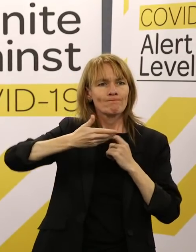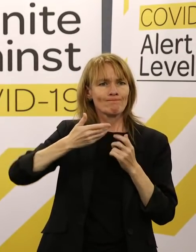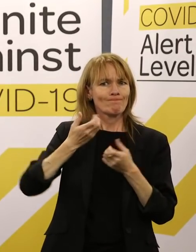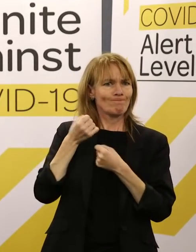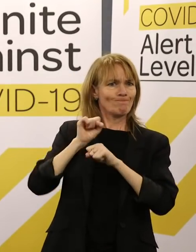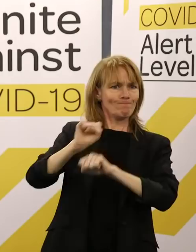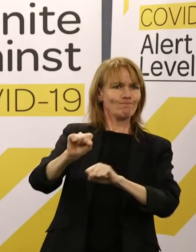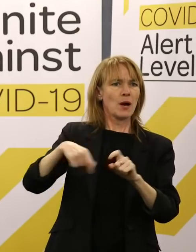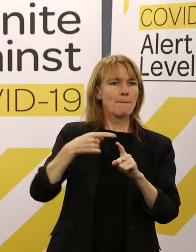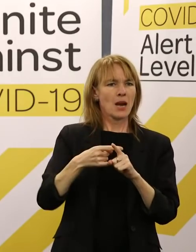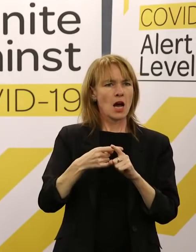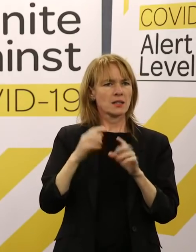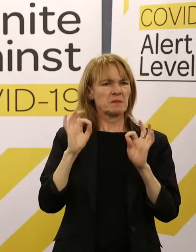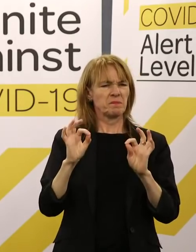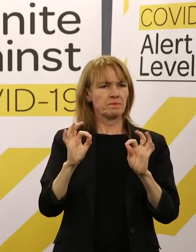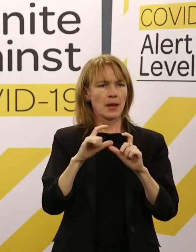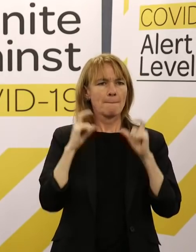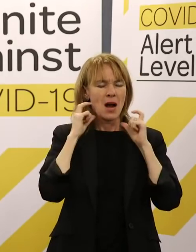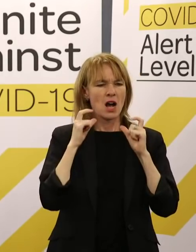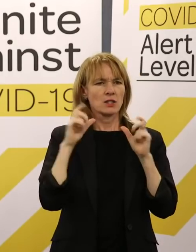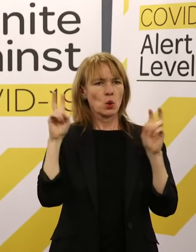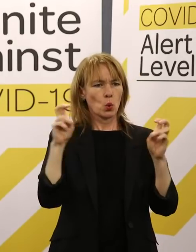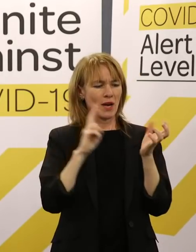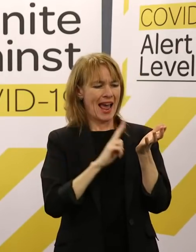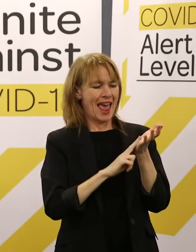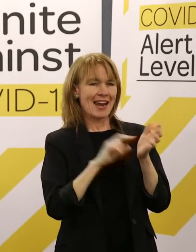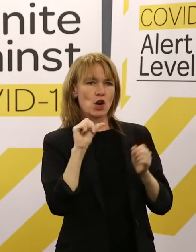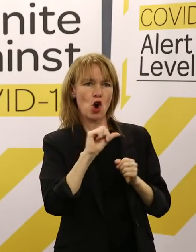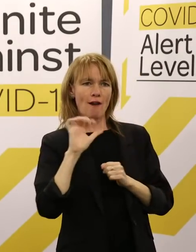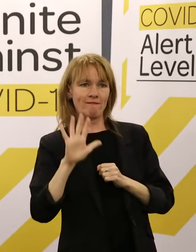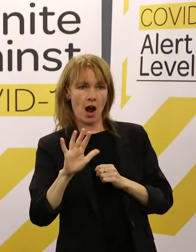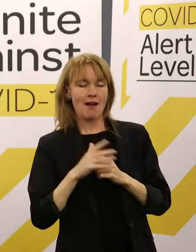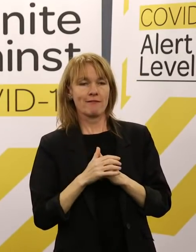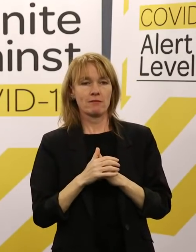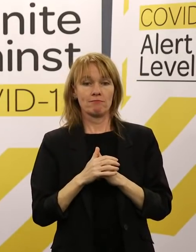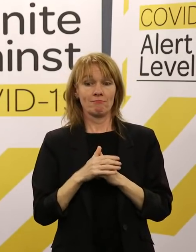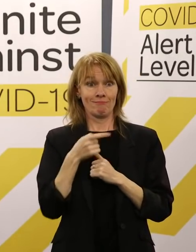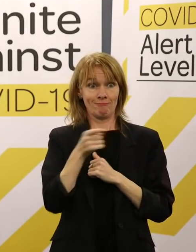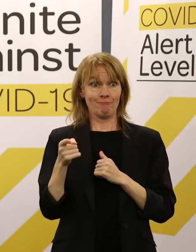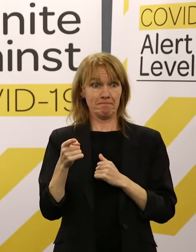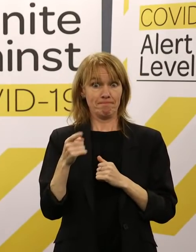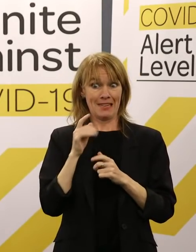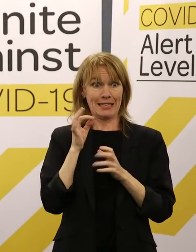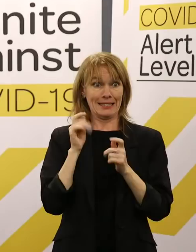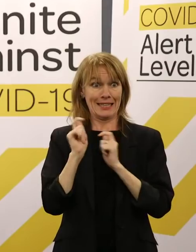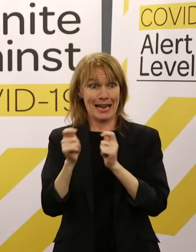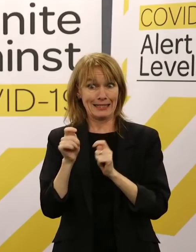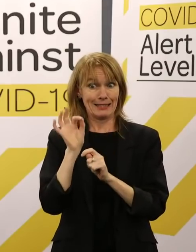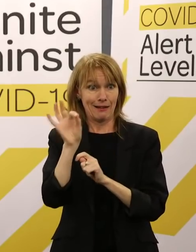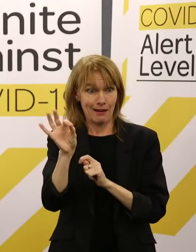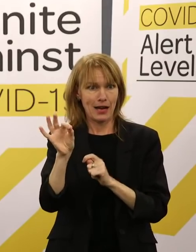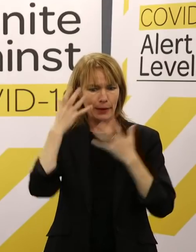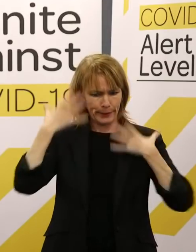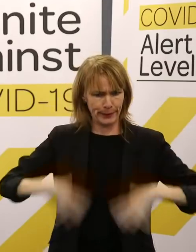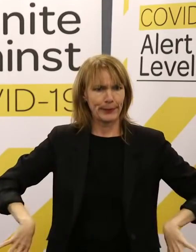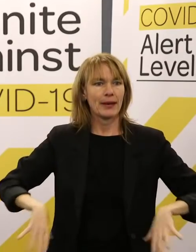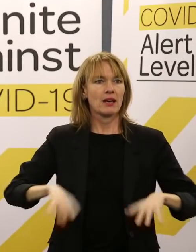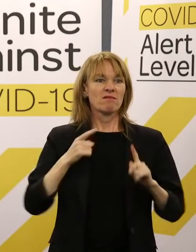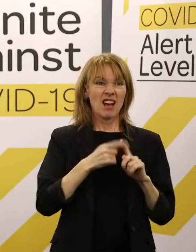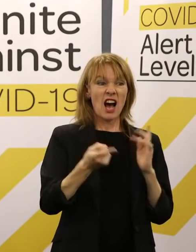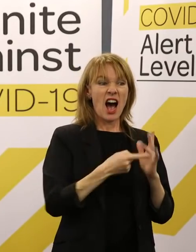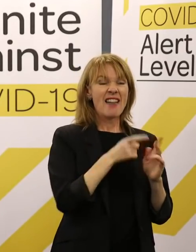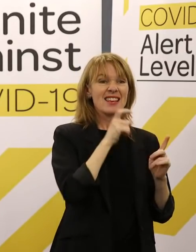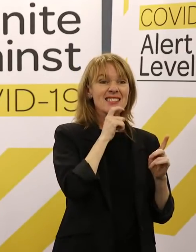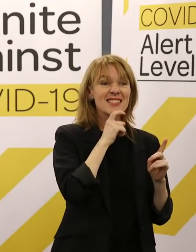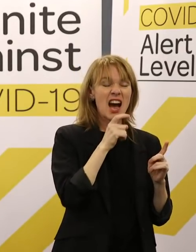the N95 mask. Anyone doing swabbing does that, but otherwise for other staff and guests it will be the standard surgical